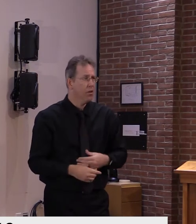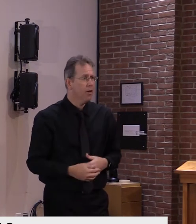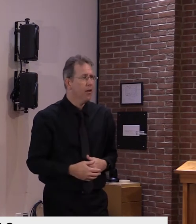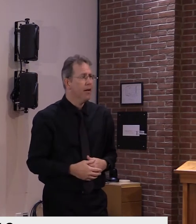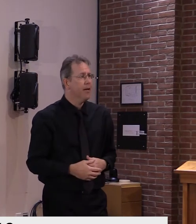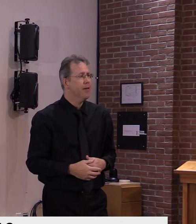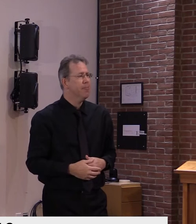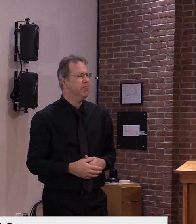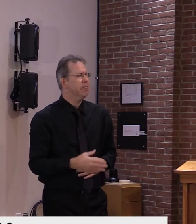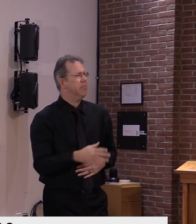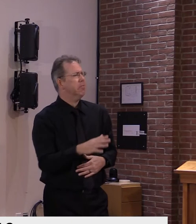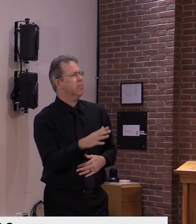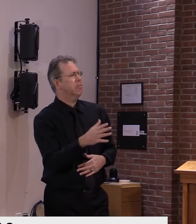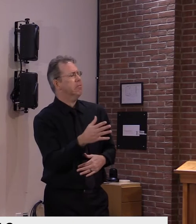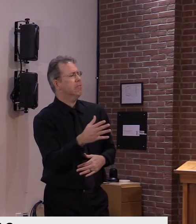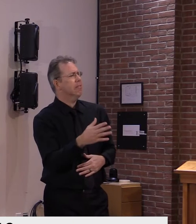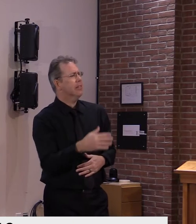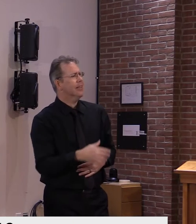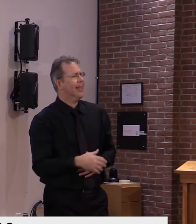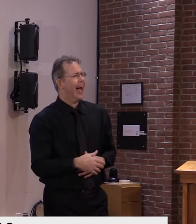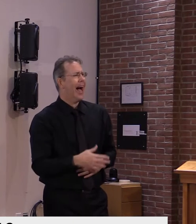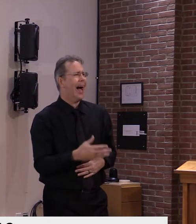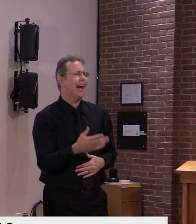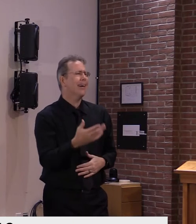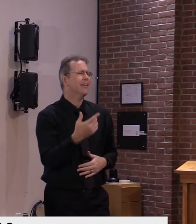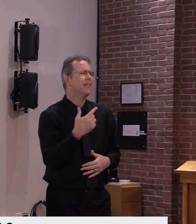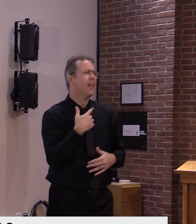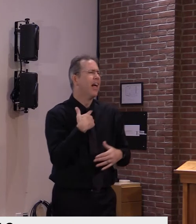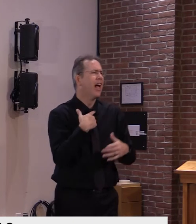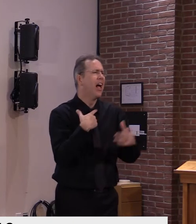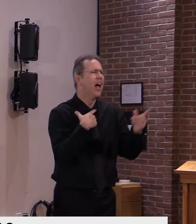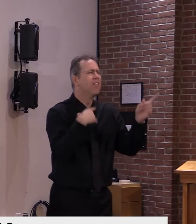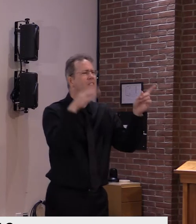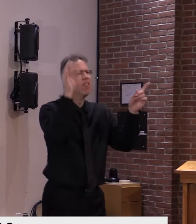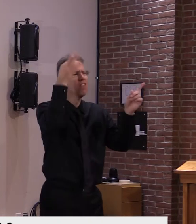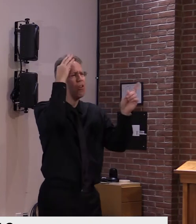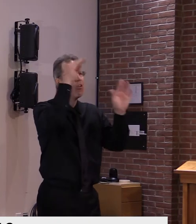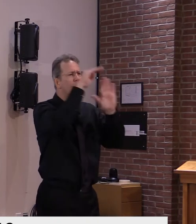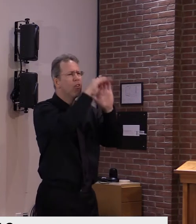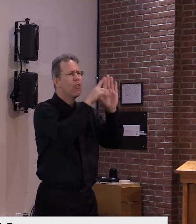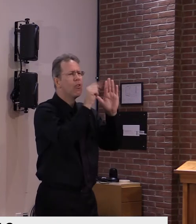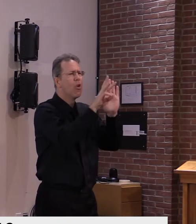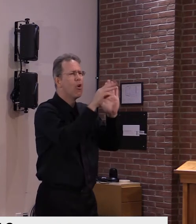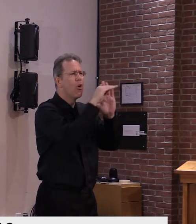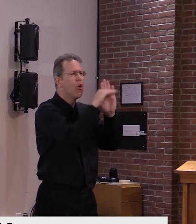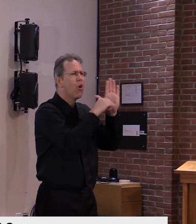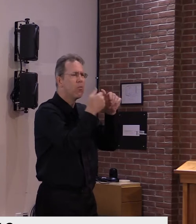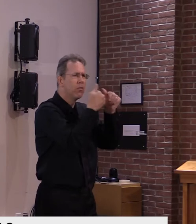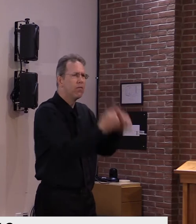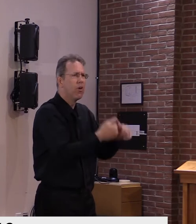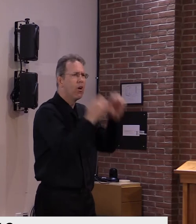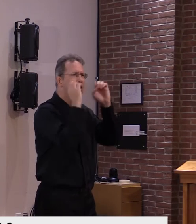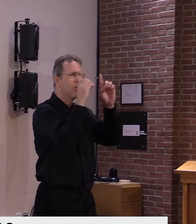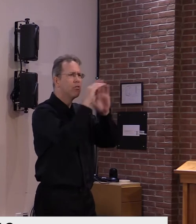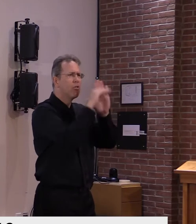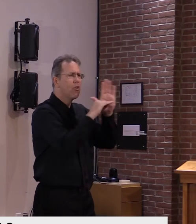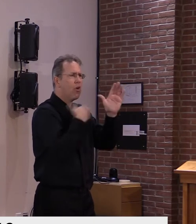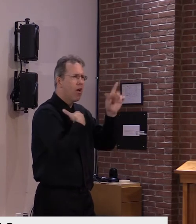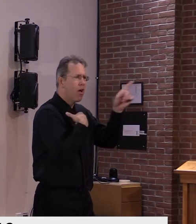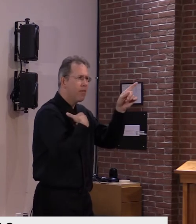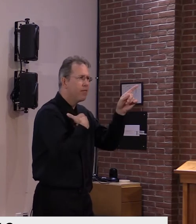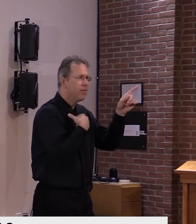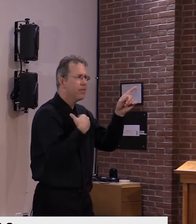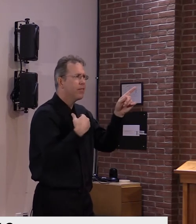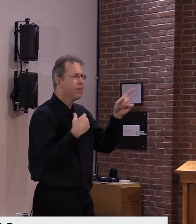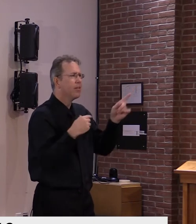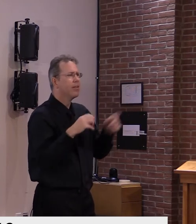Act, but certainly you know, has a focus on identifying those schools, particularly from a comprehensive needs perspective, so